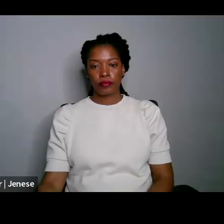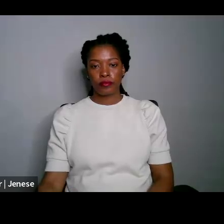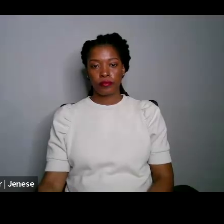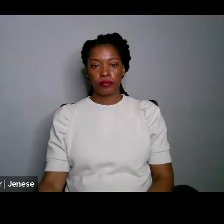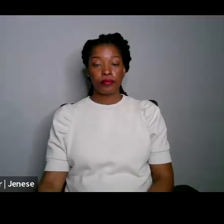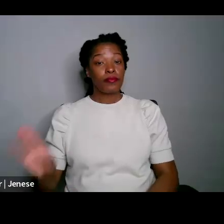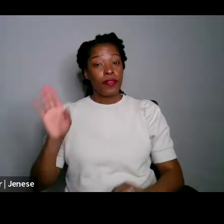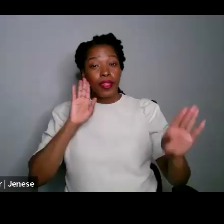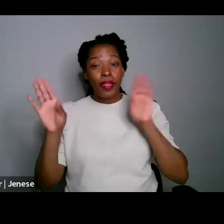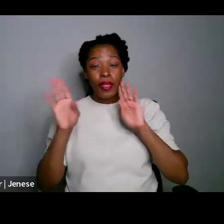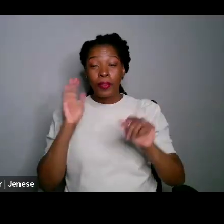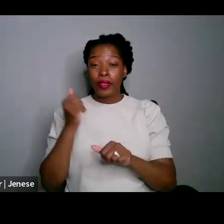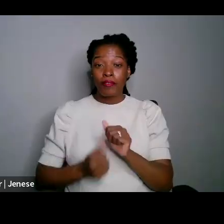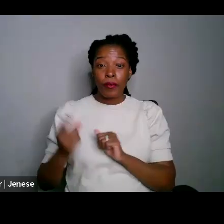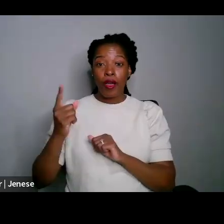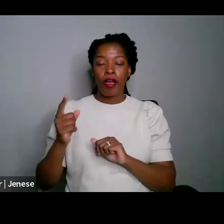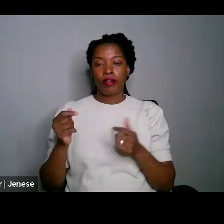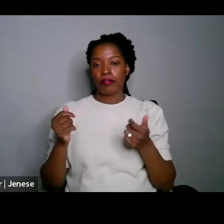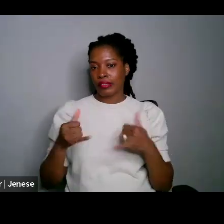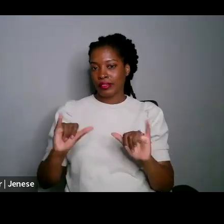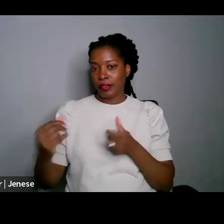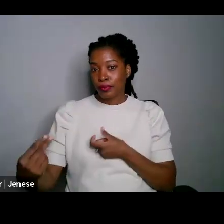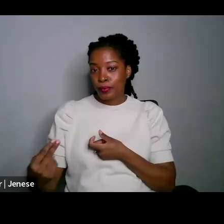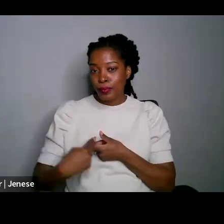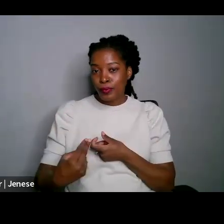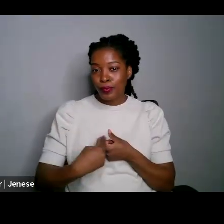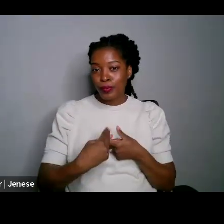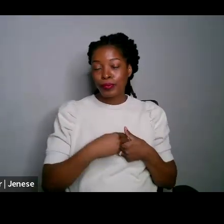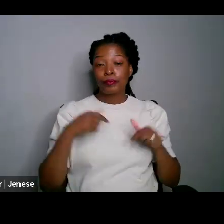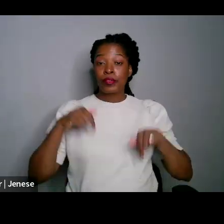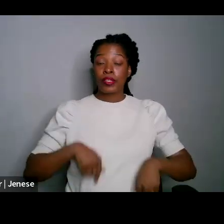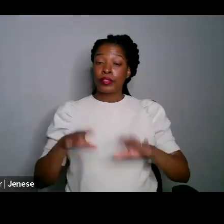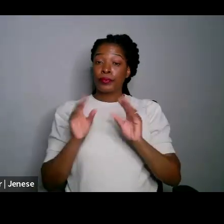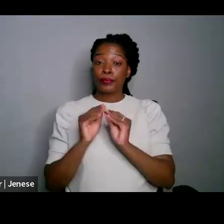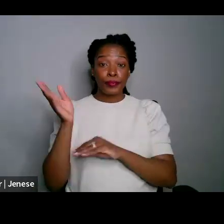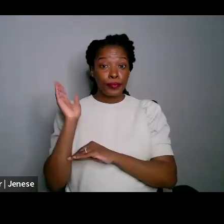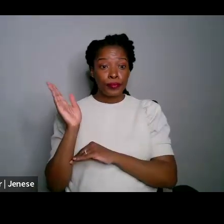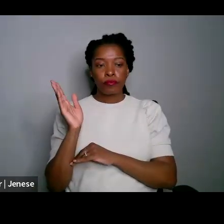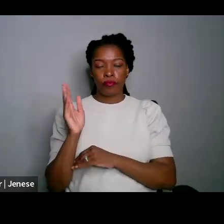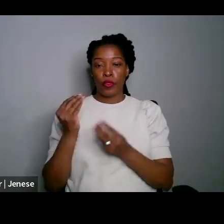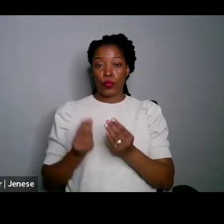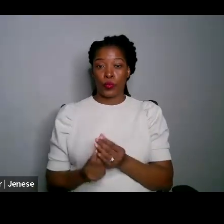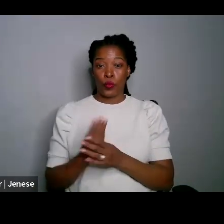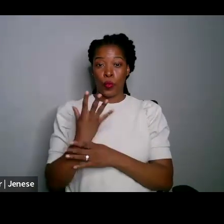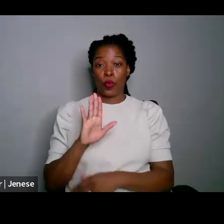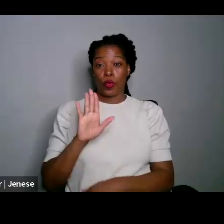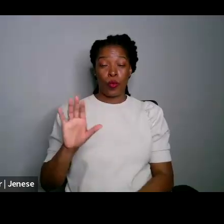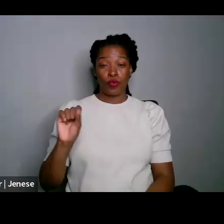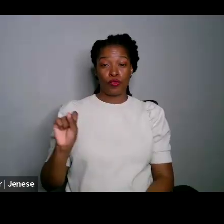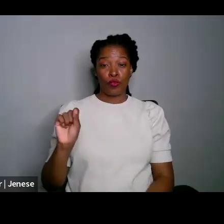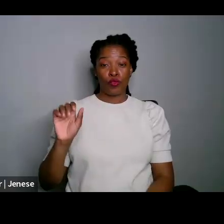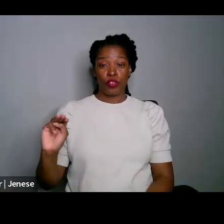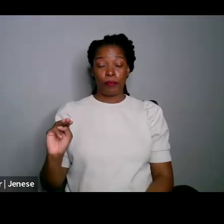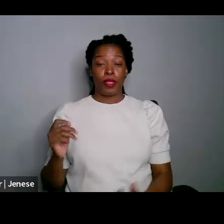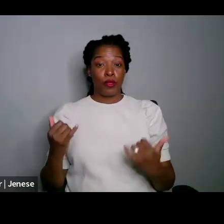Hello, everyone. As you're coming into the room for growing your social media presence, we will get started in just a second, just giving